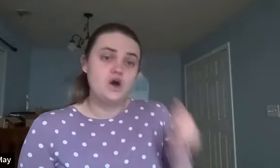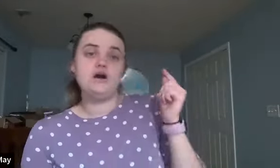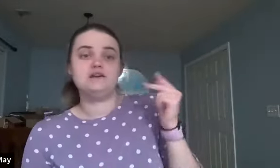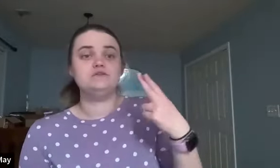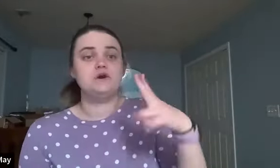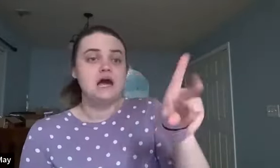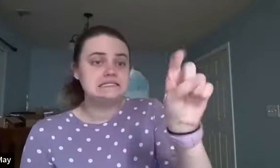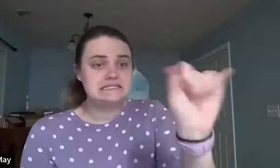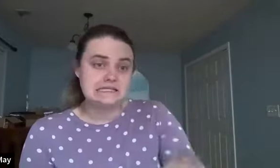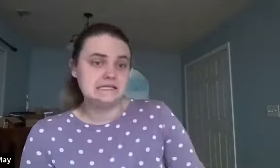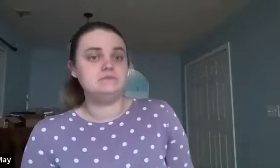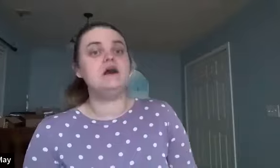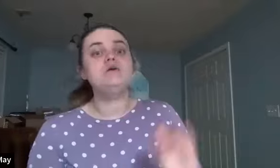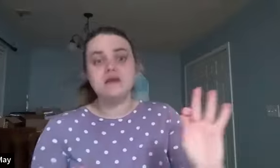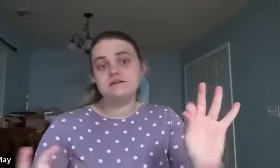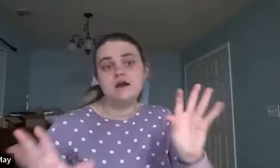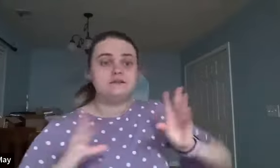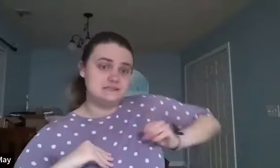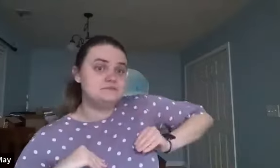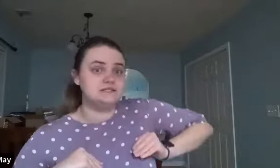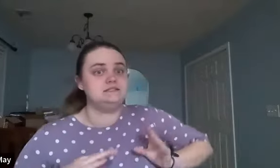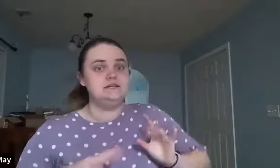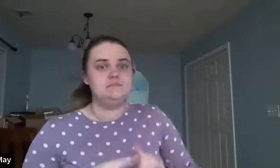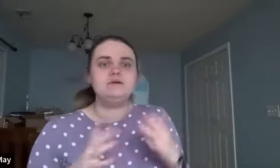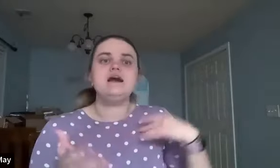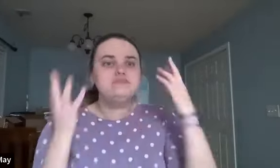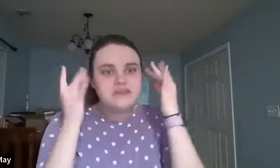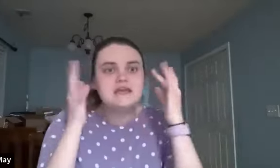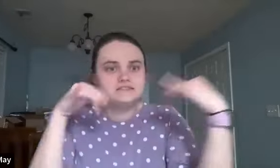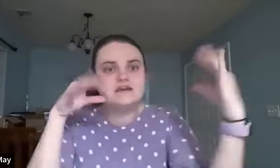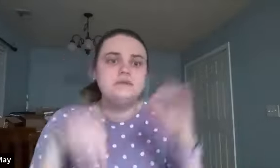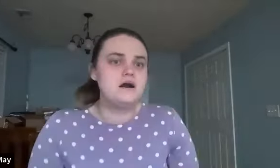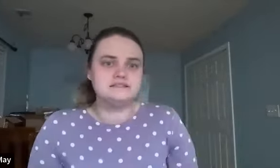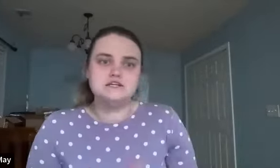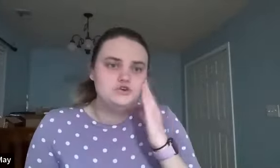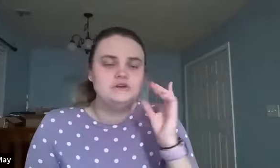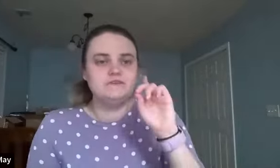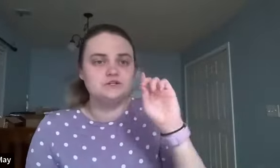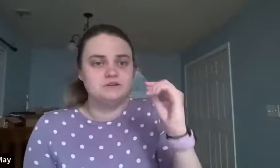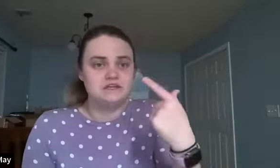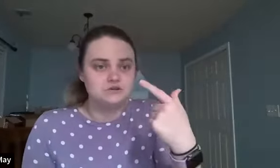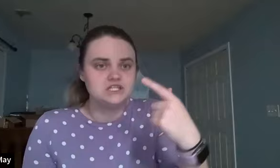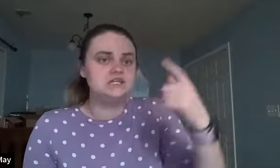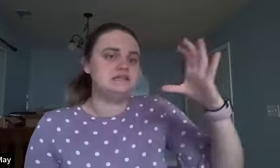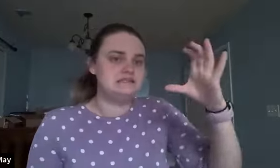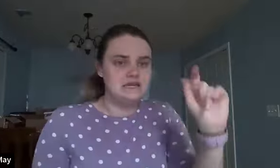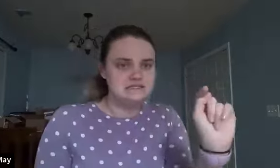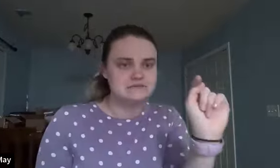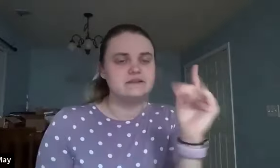dog, and they'll go husky. And I'm like, okay, I'll accept it. But we gotta think outside the box. I know you can fingerspell D-O-G and C-A-T, but let's